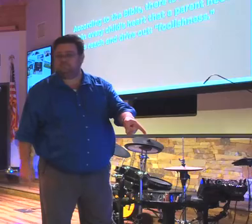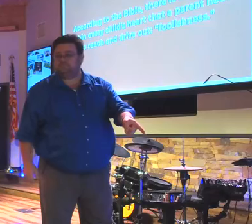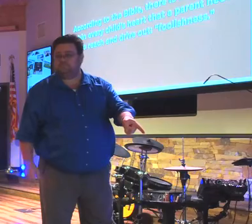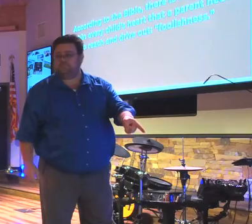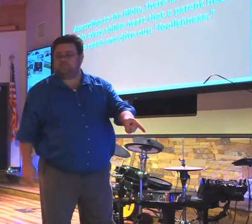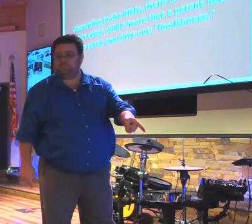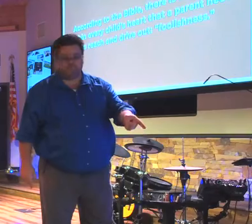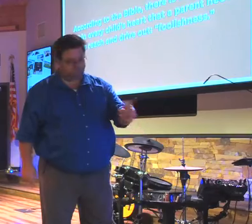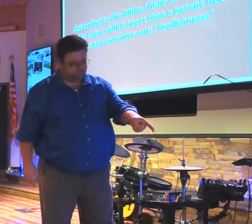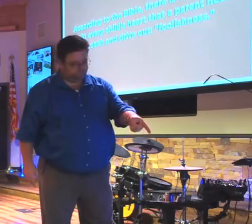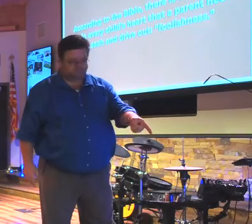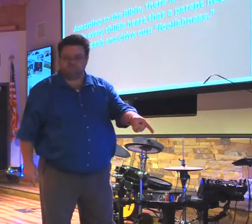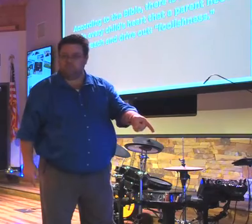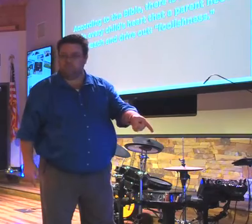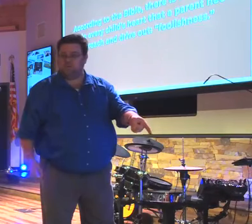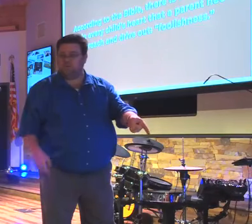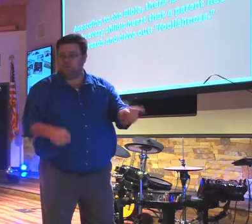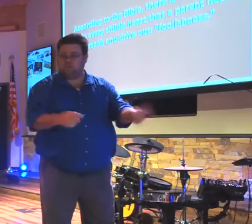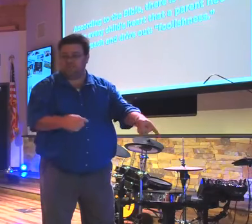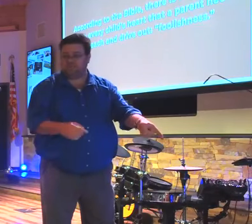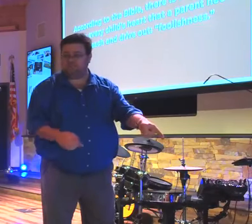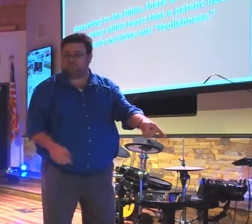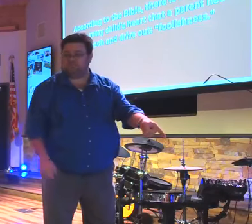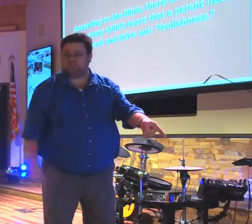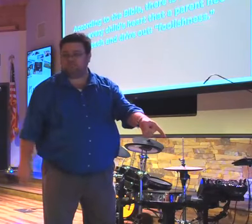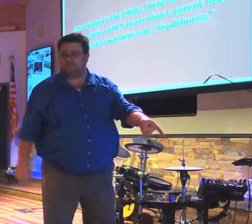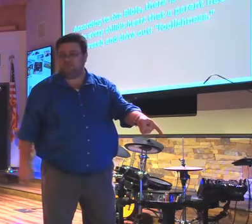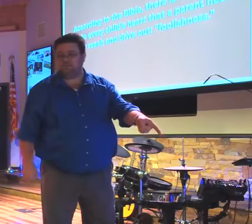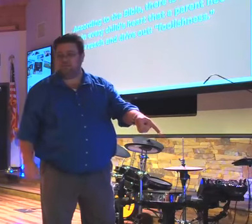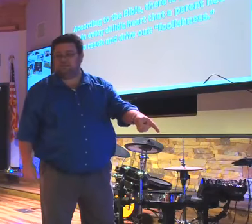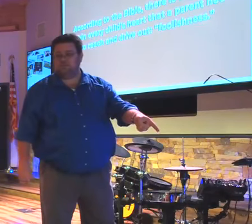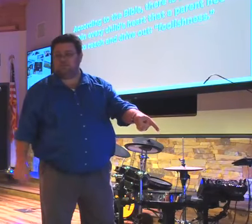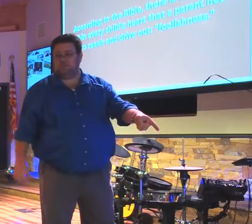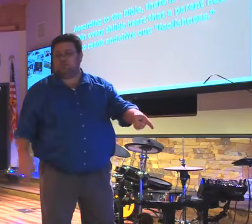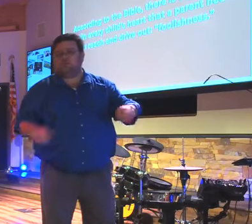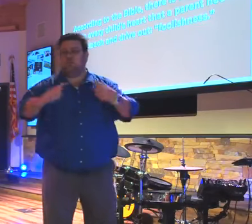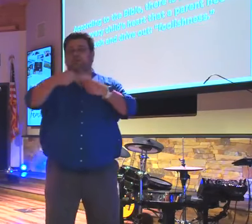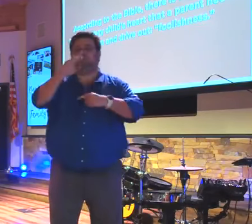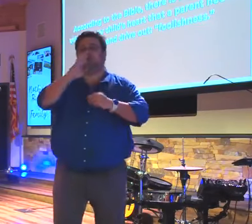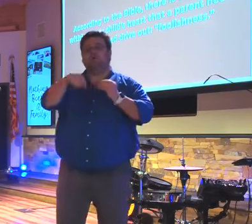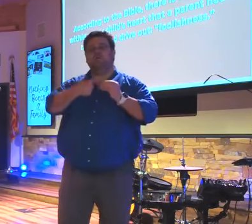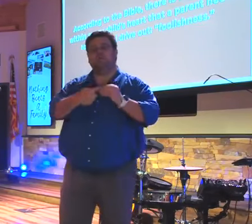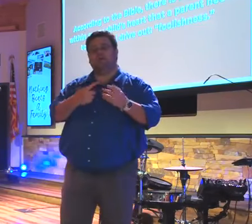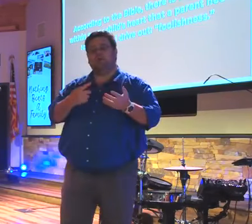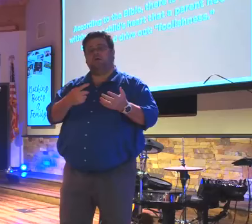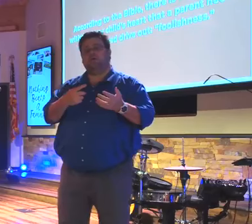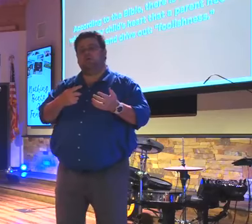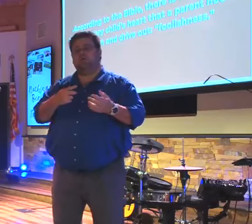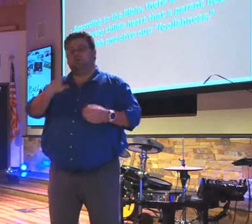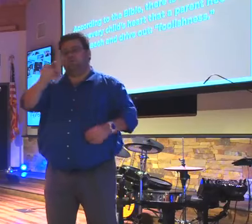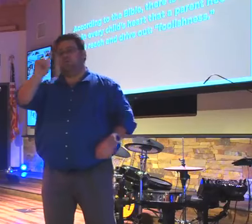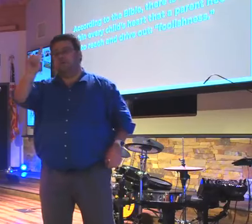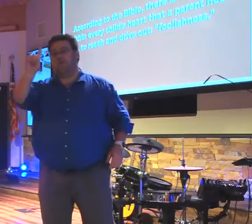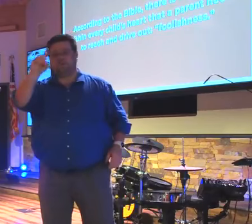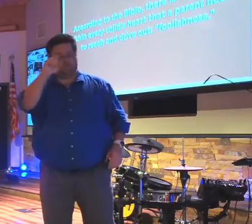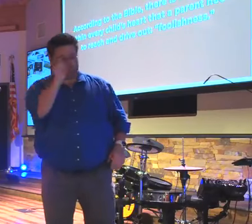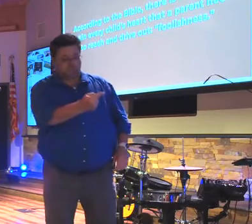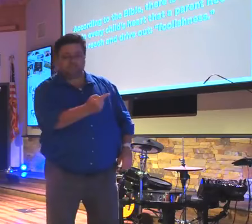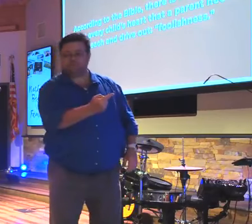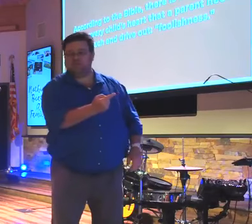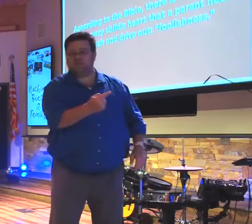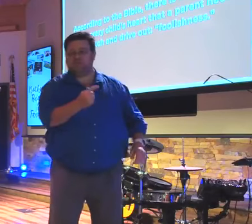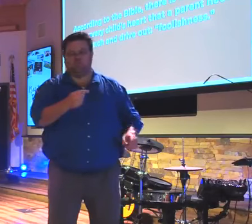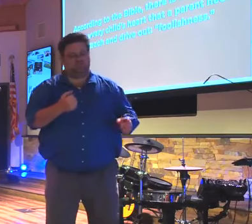see that foolishness surface, we can correct it. When it talks about the rod of correction will drive away